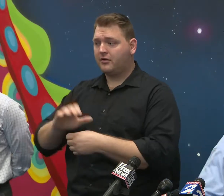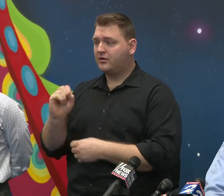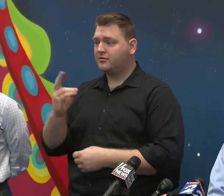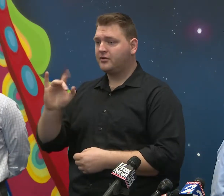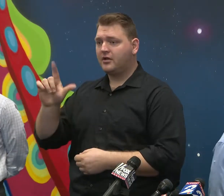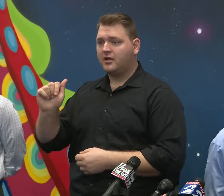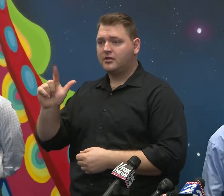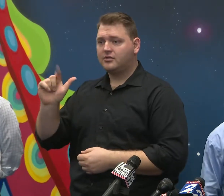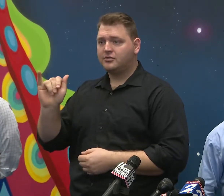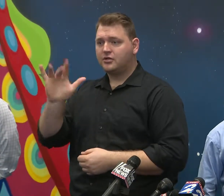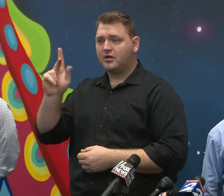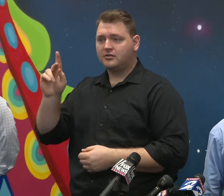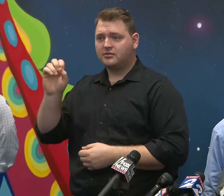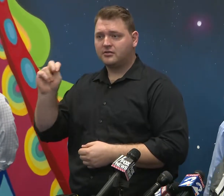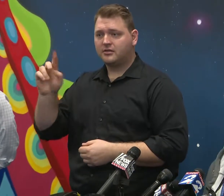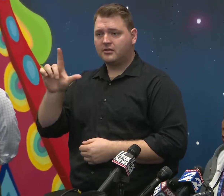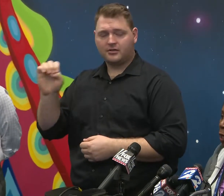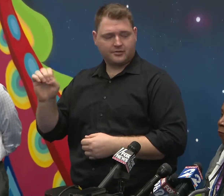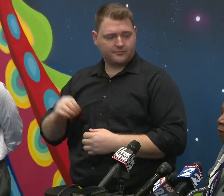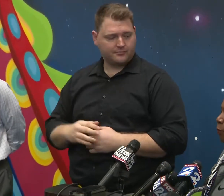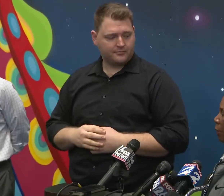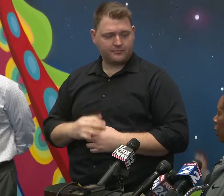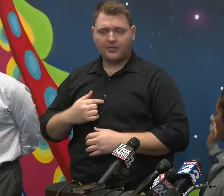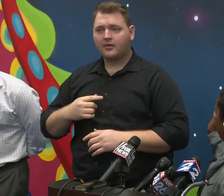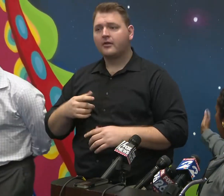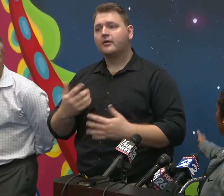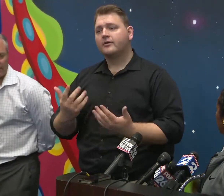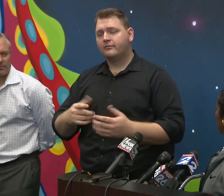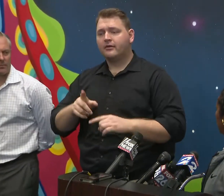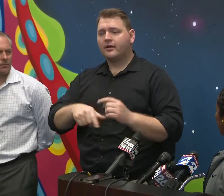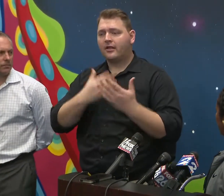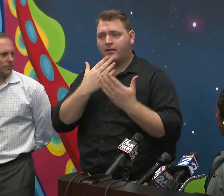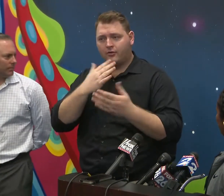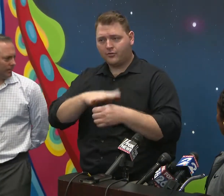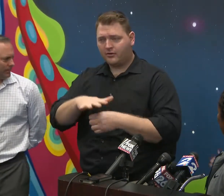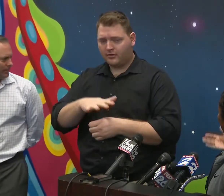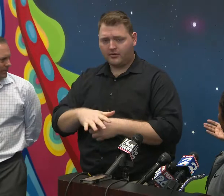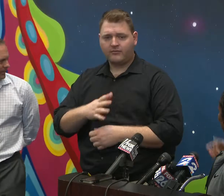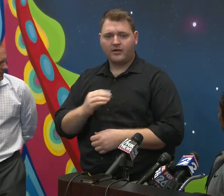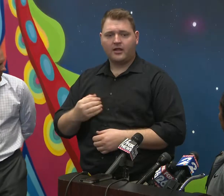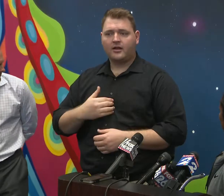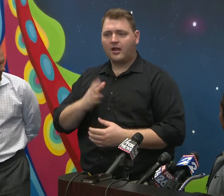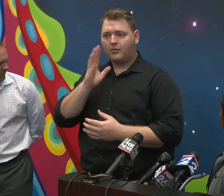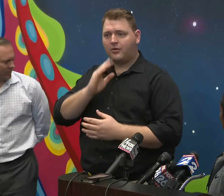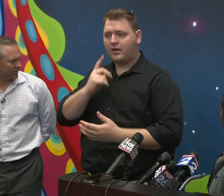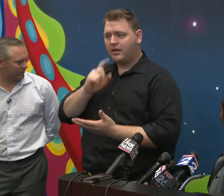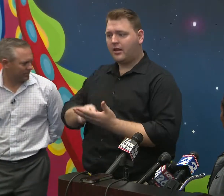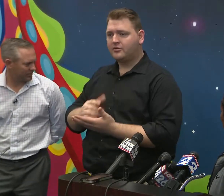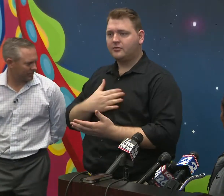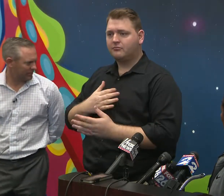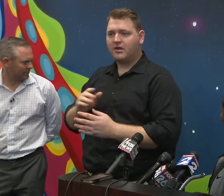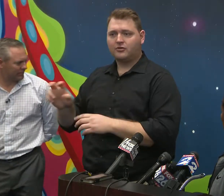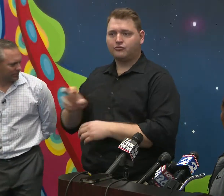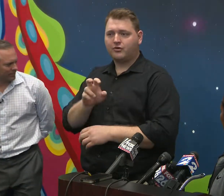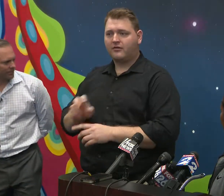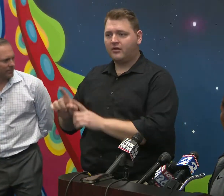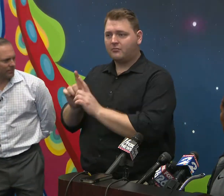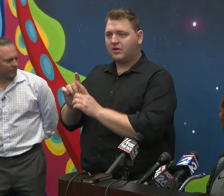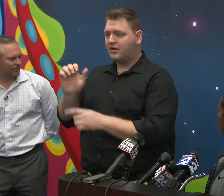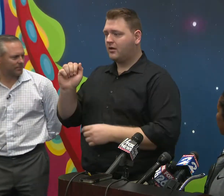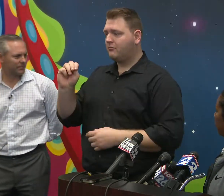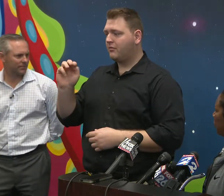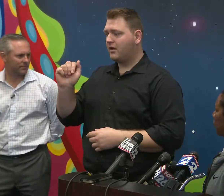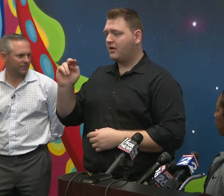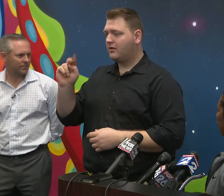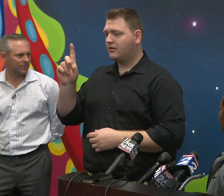Lee. Mayor, I can't thank you enough, and I want to acknowledge my traveling buddy, Councilmember Amanda Edwards. We've